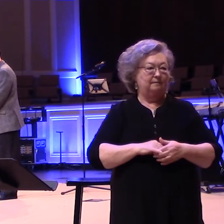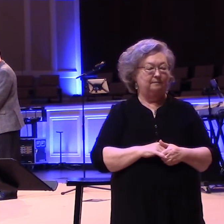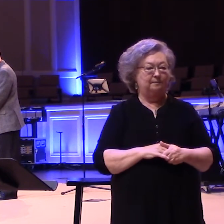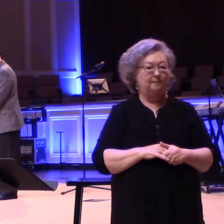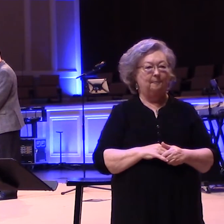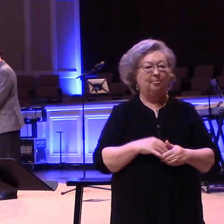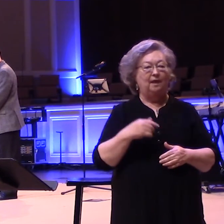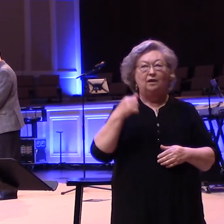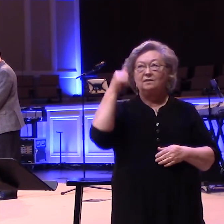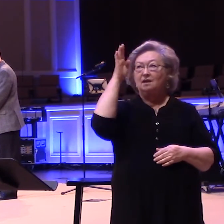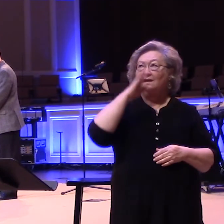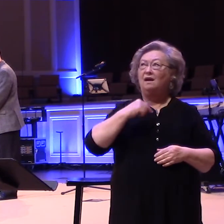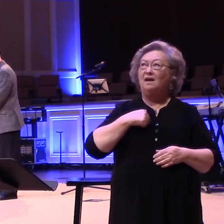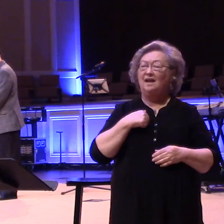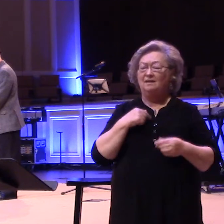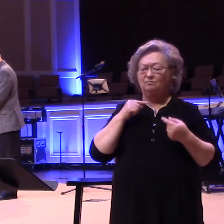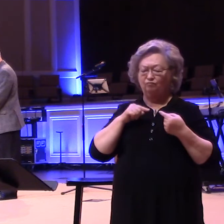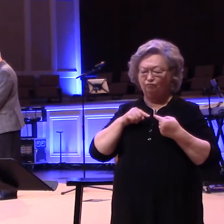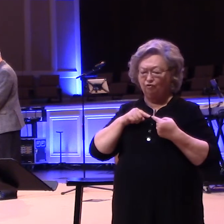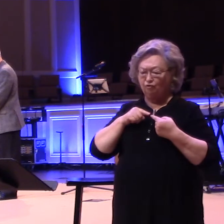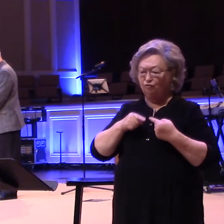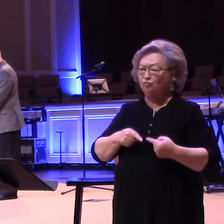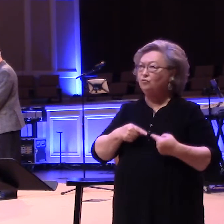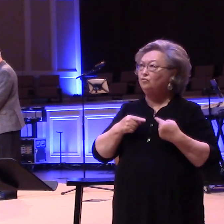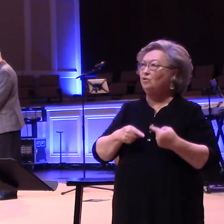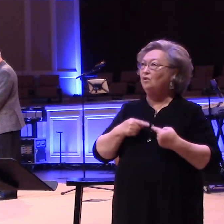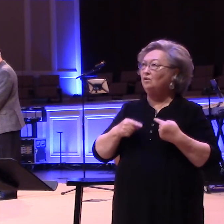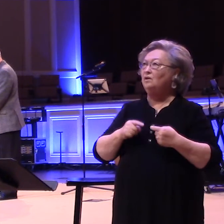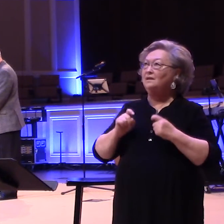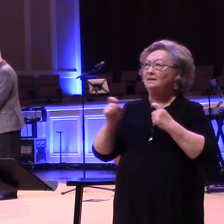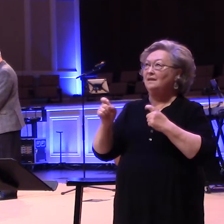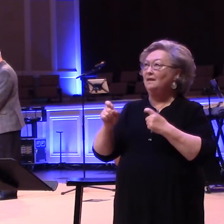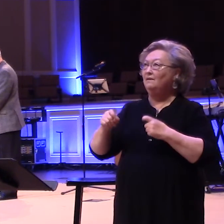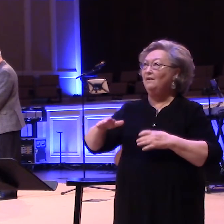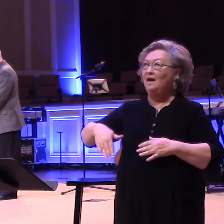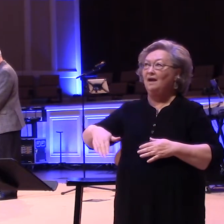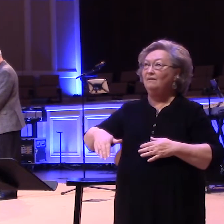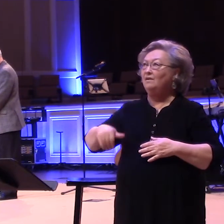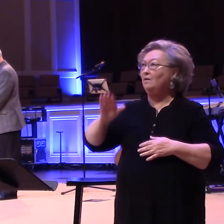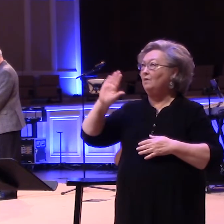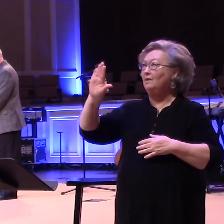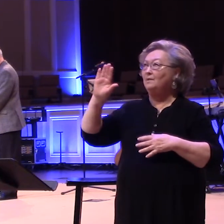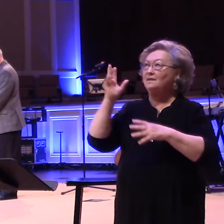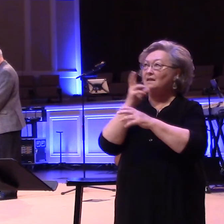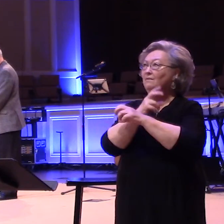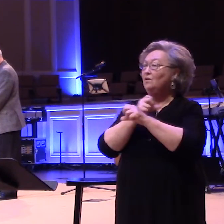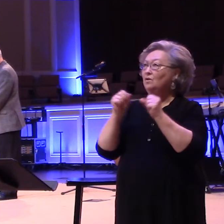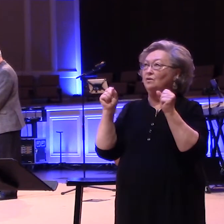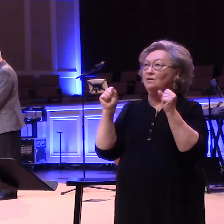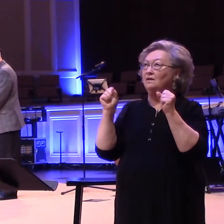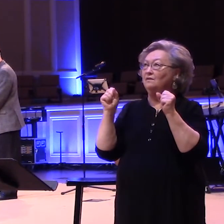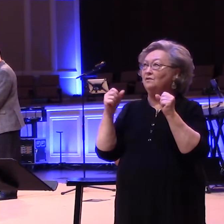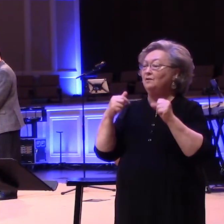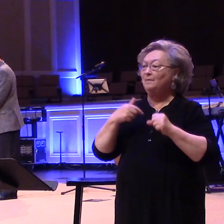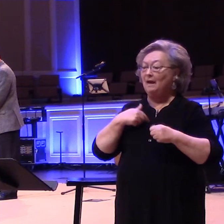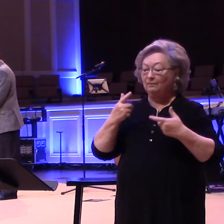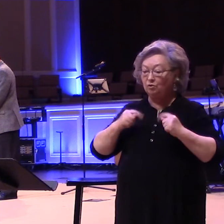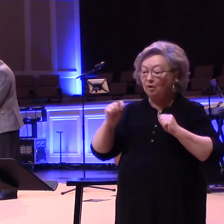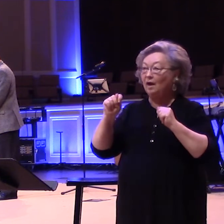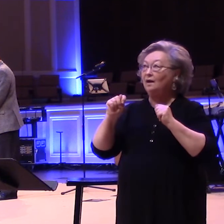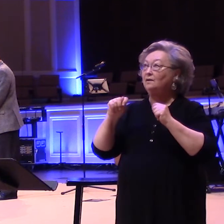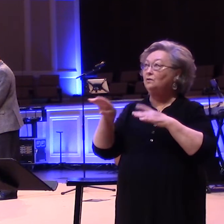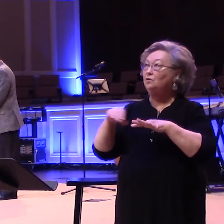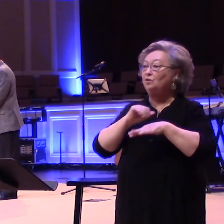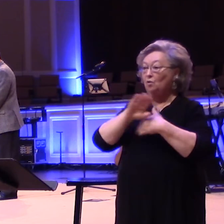I struggle to give because I've never received salvation that comes from you. I'm still trying to do it all on my own in my